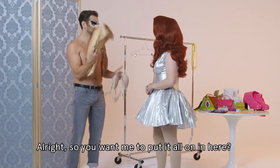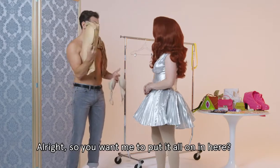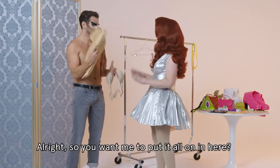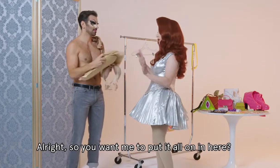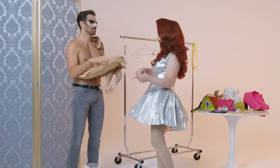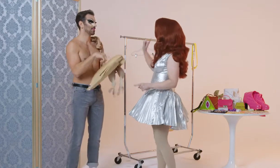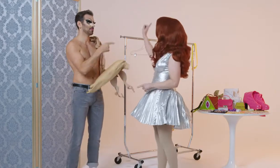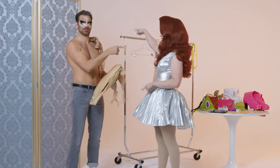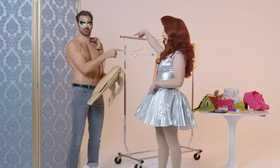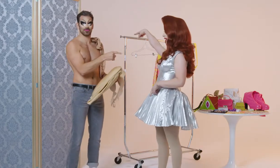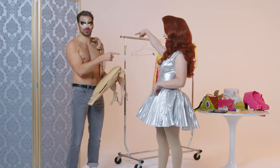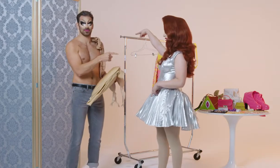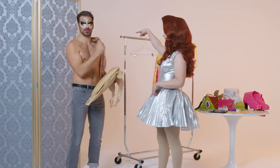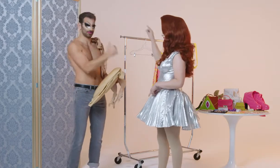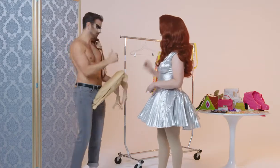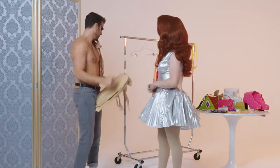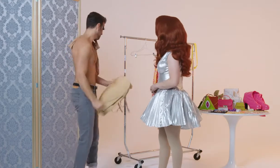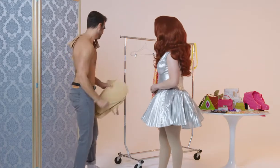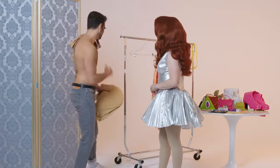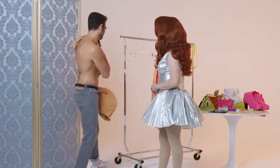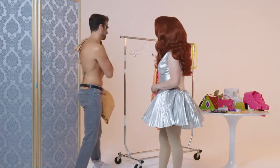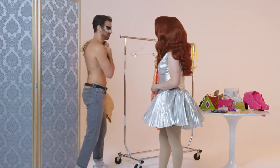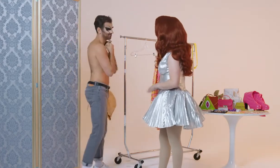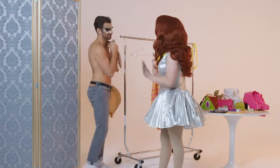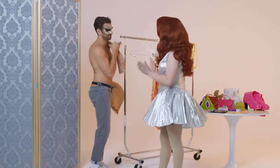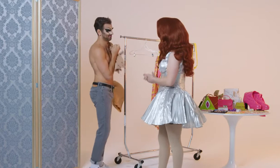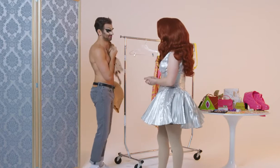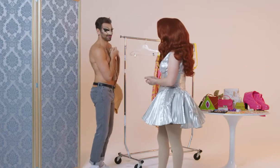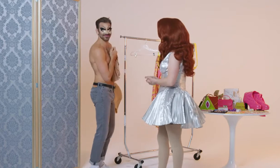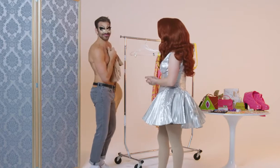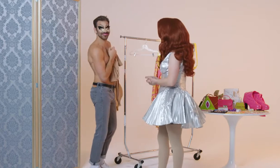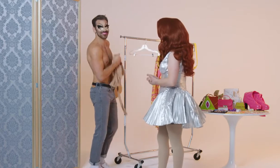in here? Or put just it all on in there. And I'll be waiting right here.